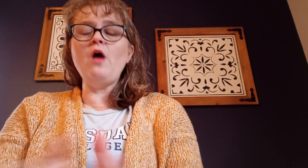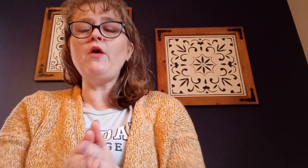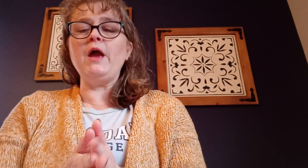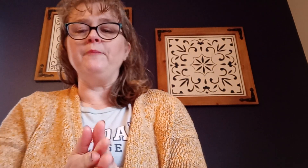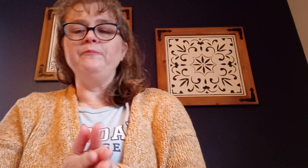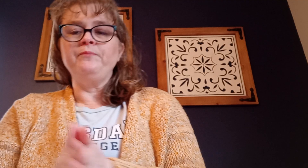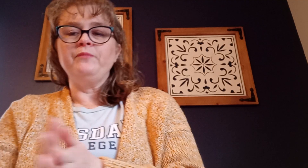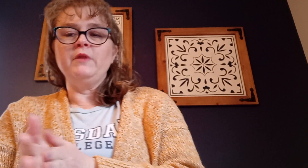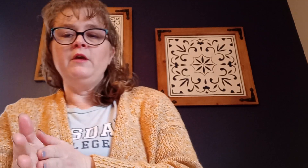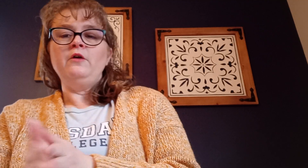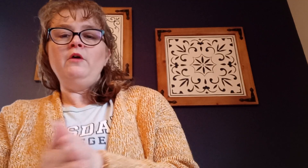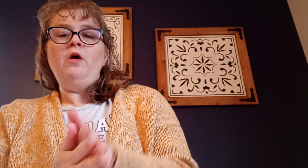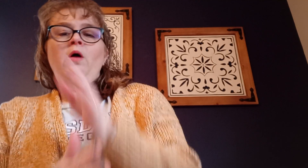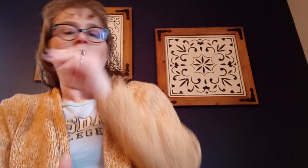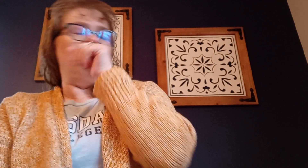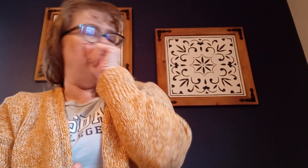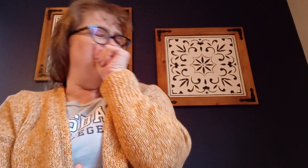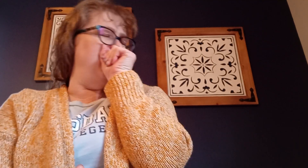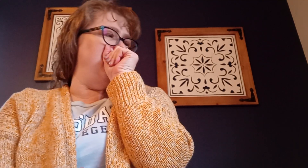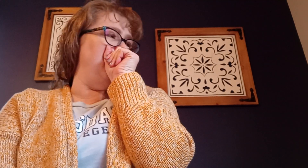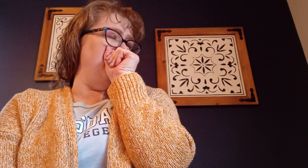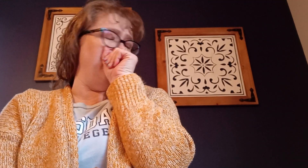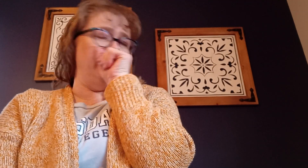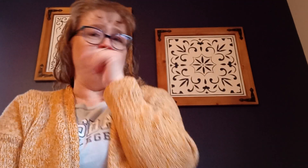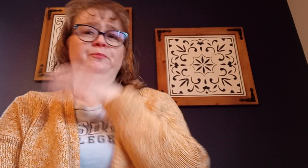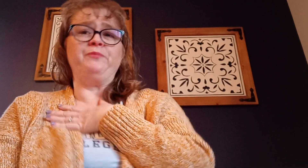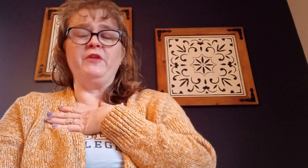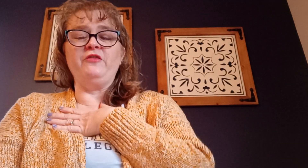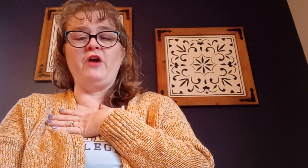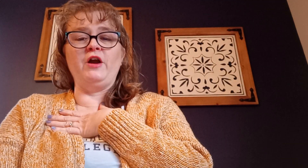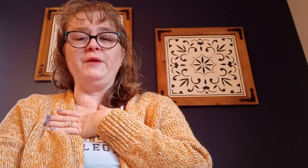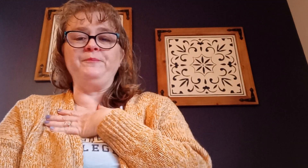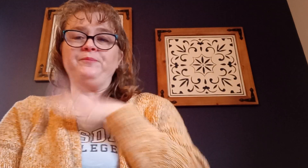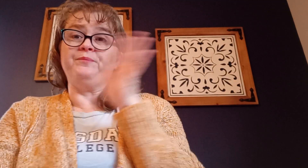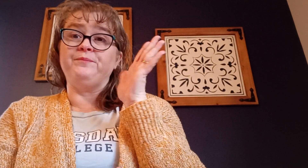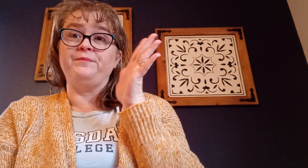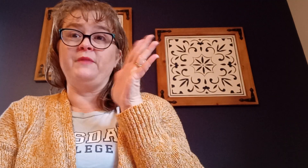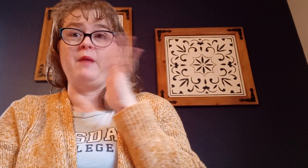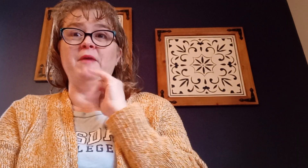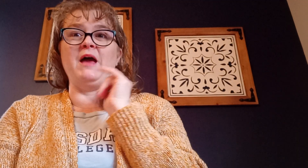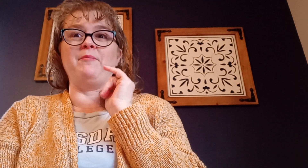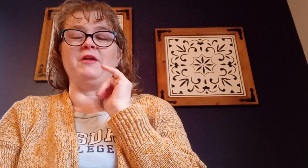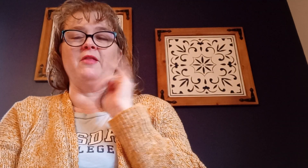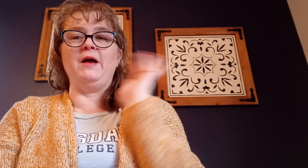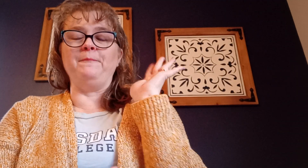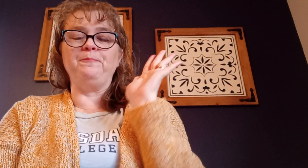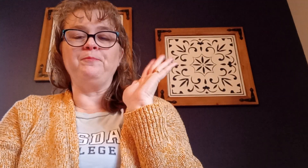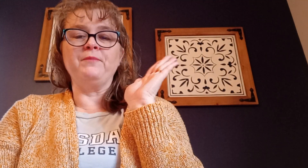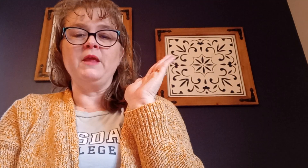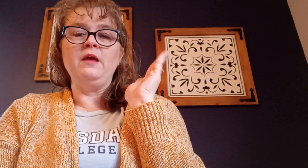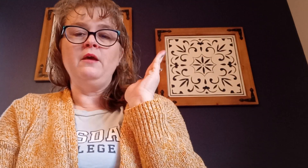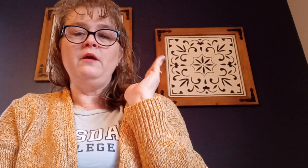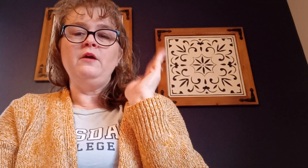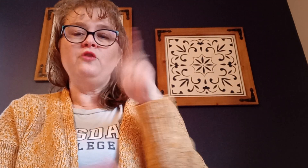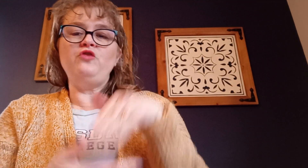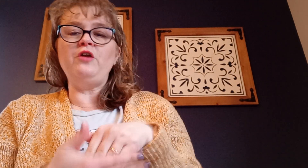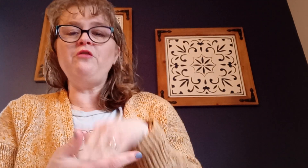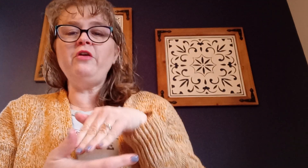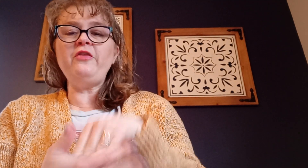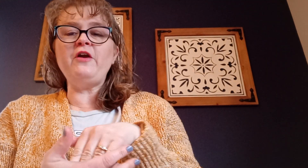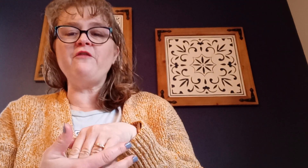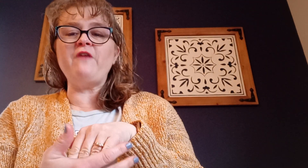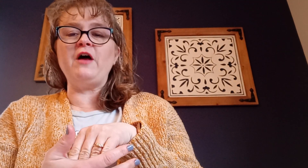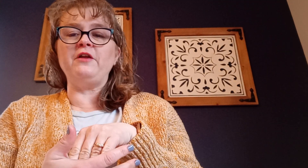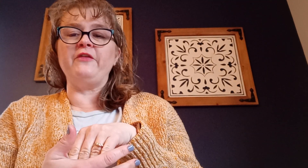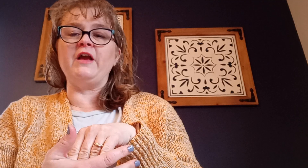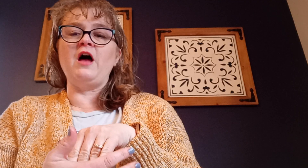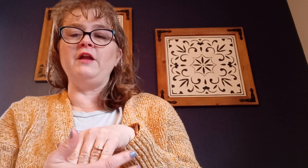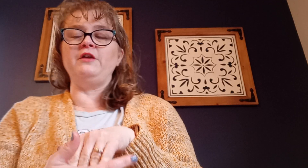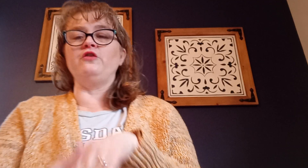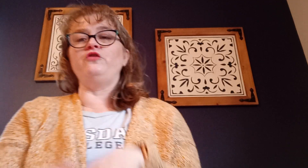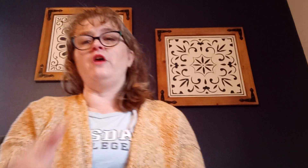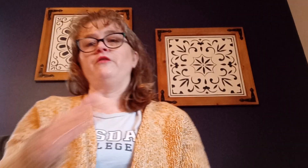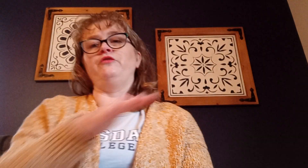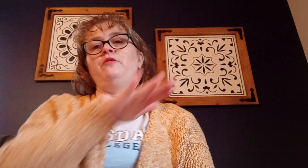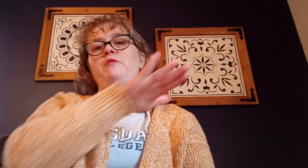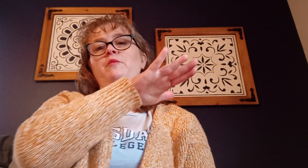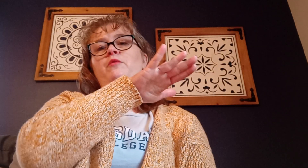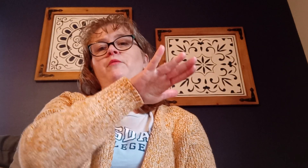it. Okay. Sorry. That may happen a lot. Generally, they are found on the continental shelf. So remember when we